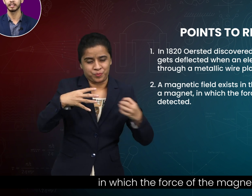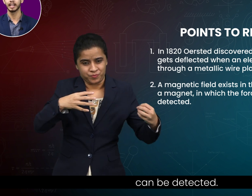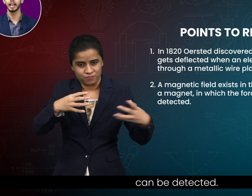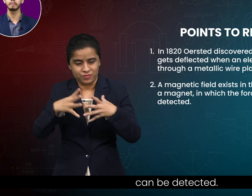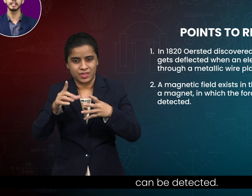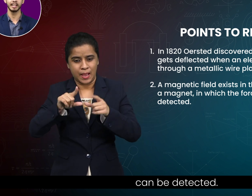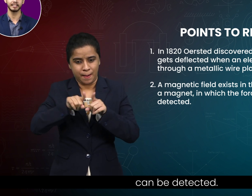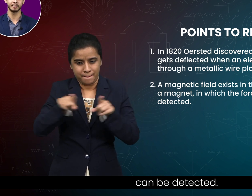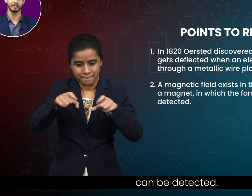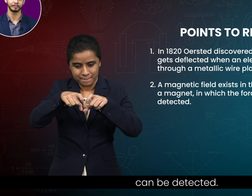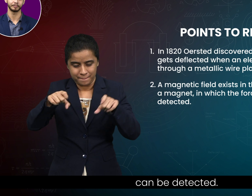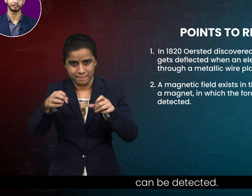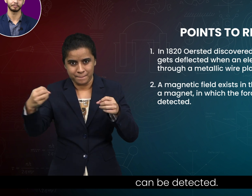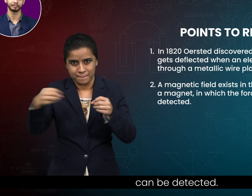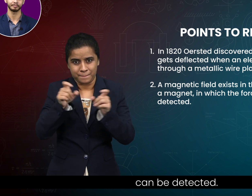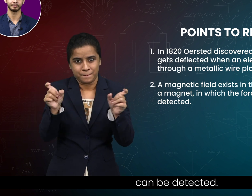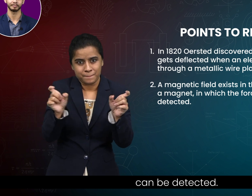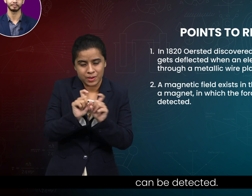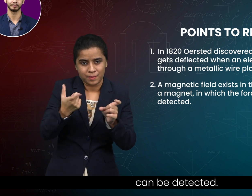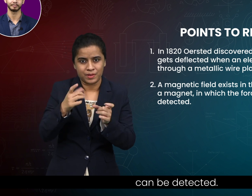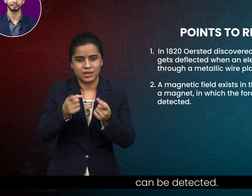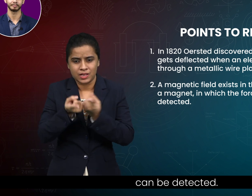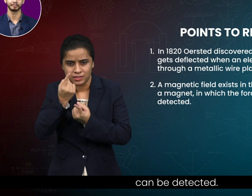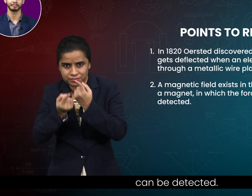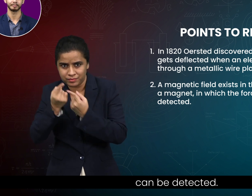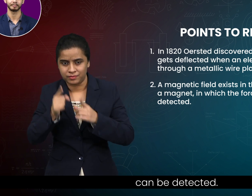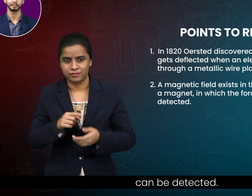magnet can be detected.